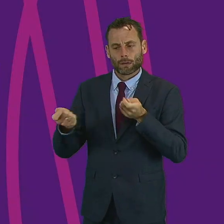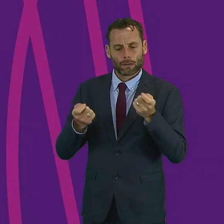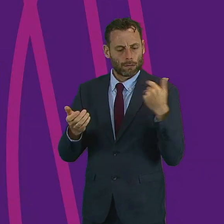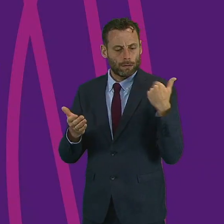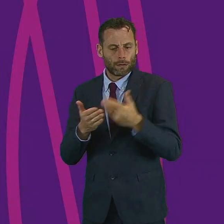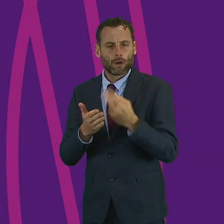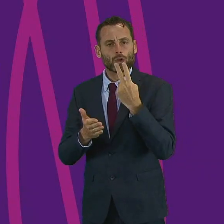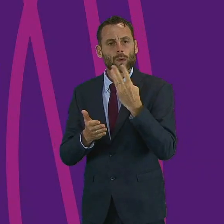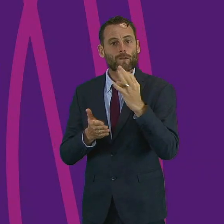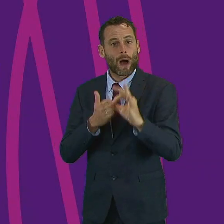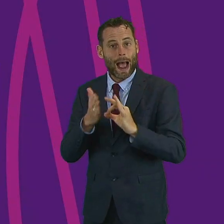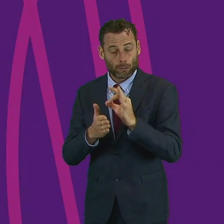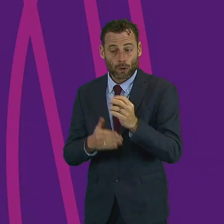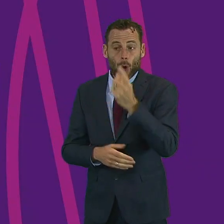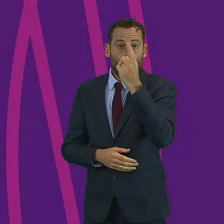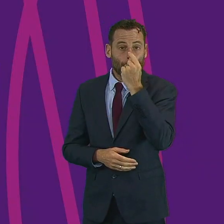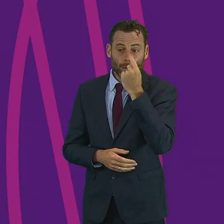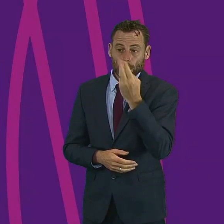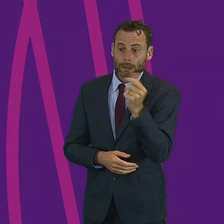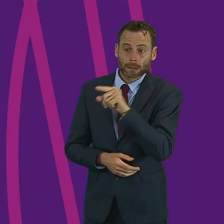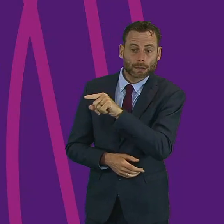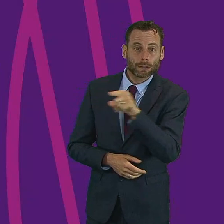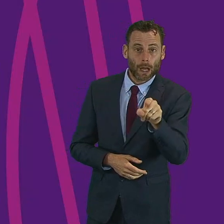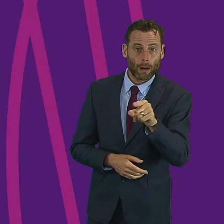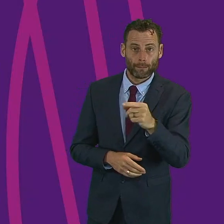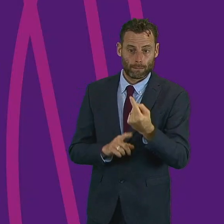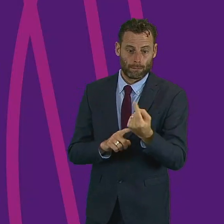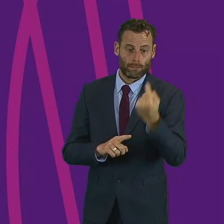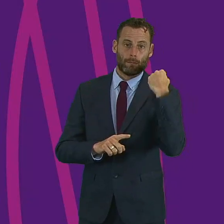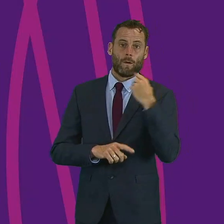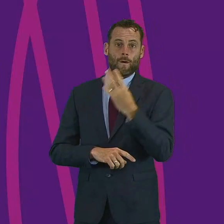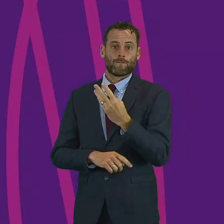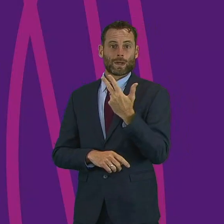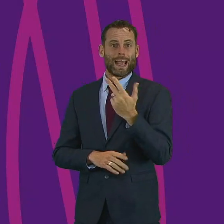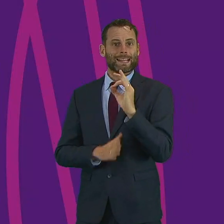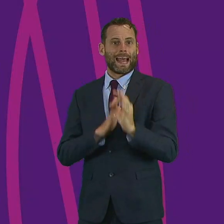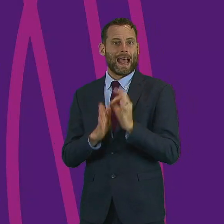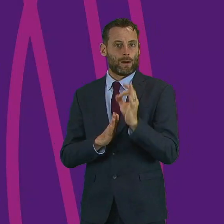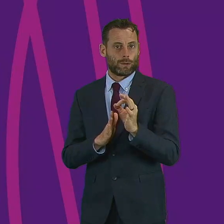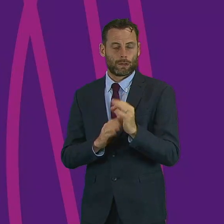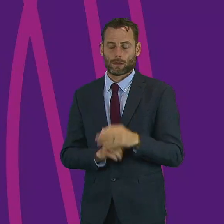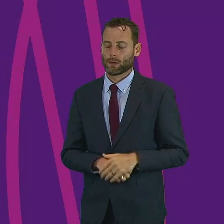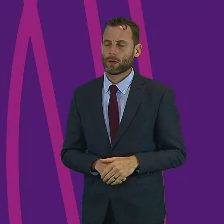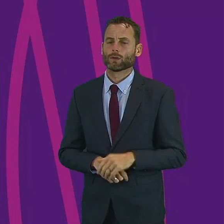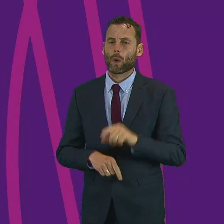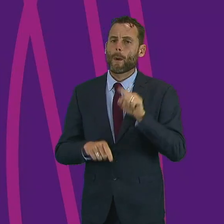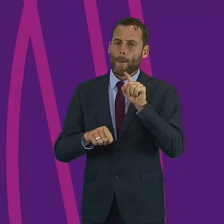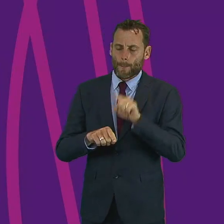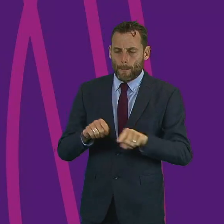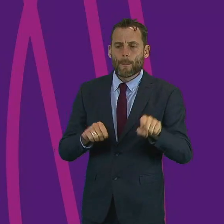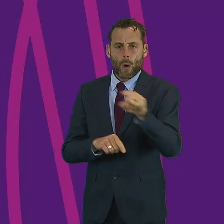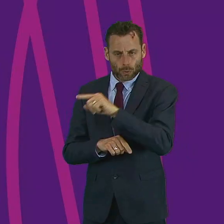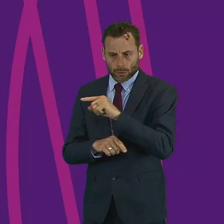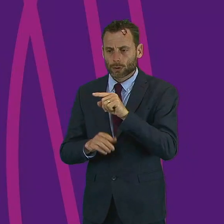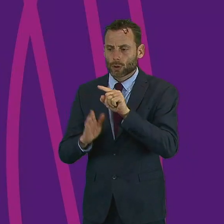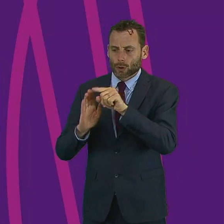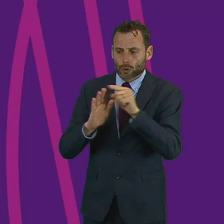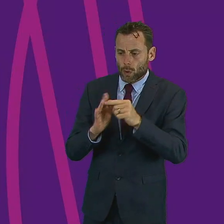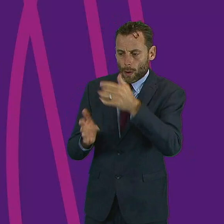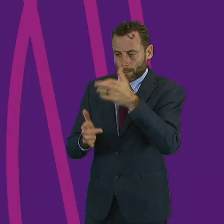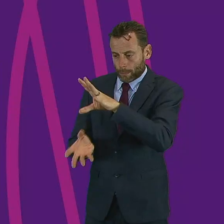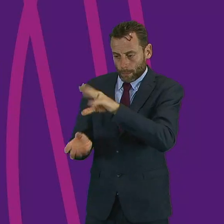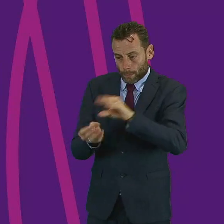within the preceding 48 hours. Right now, though, more of these daily cases are from swabs taken over the preceding few days. This is due